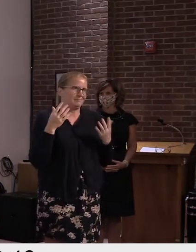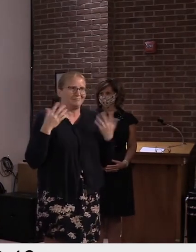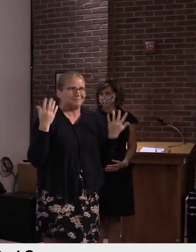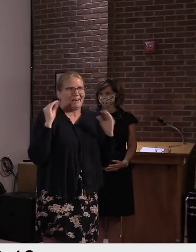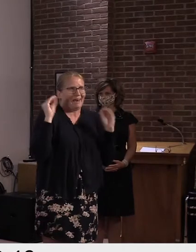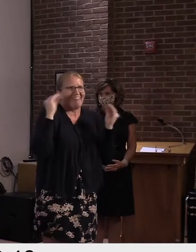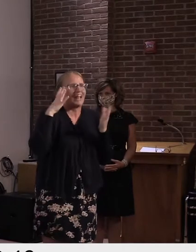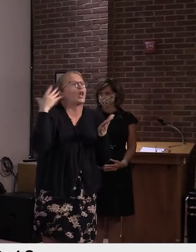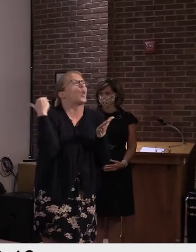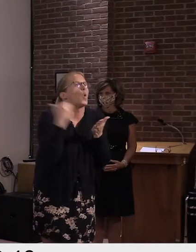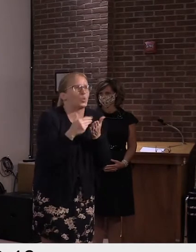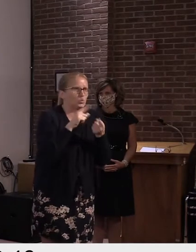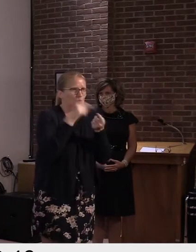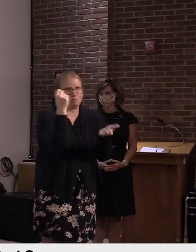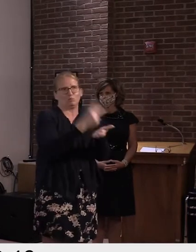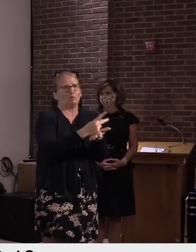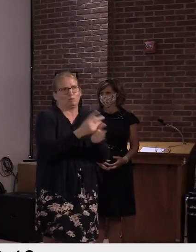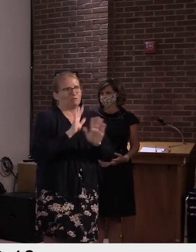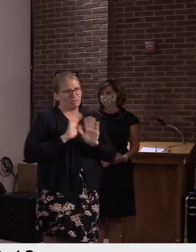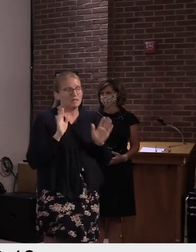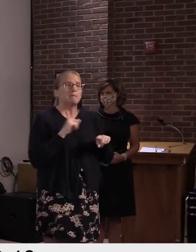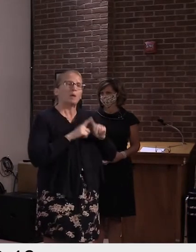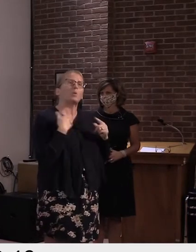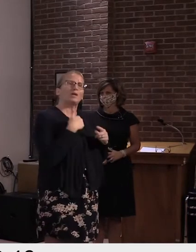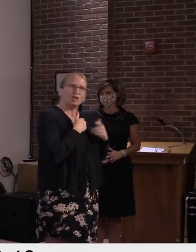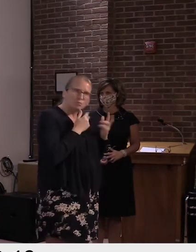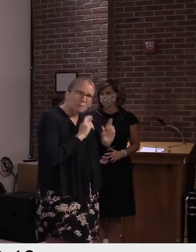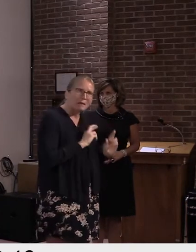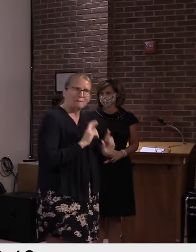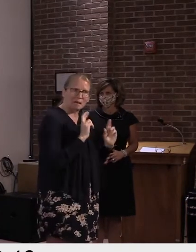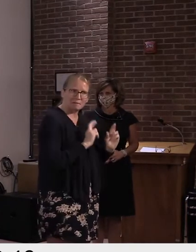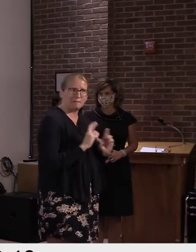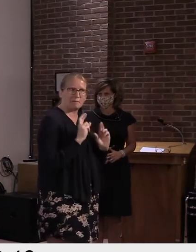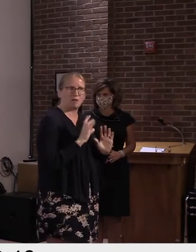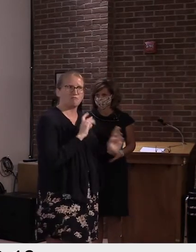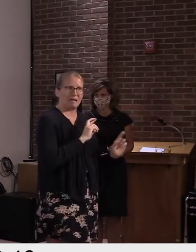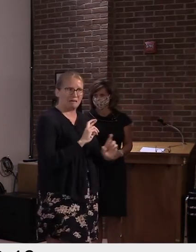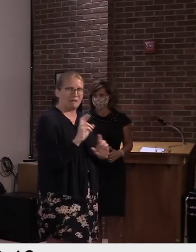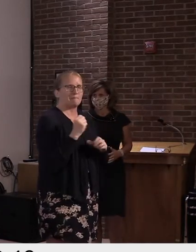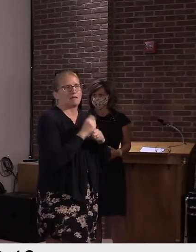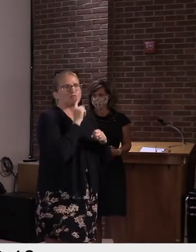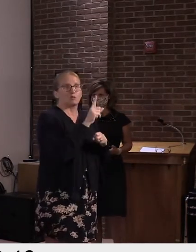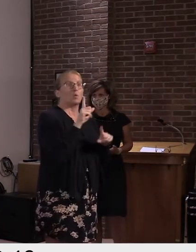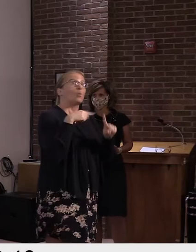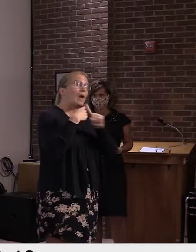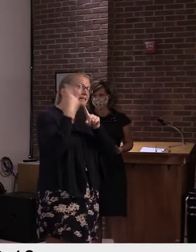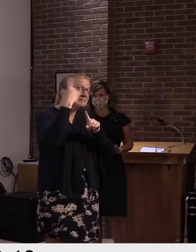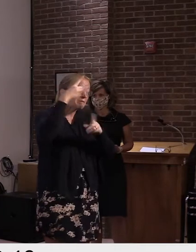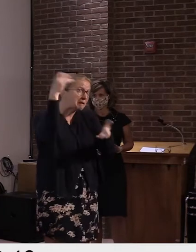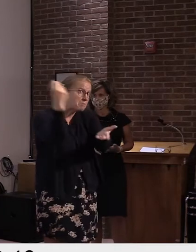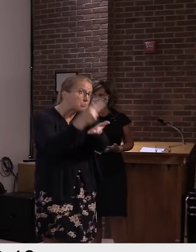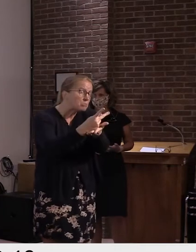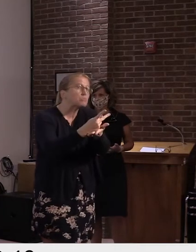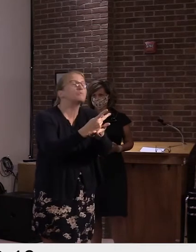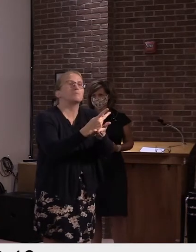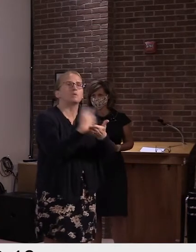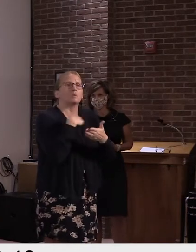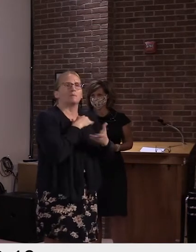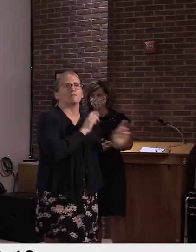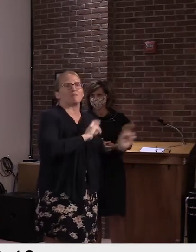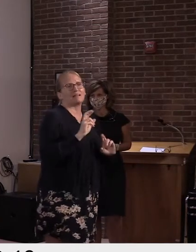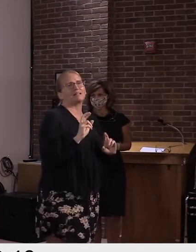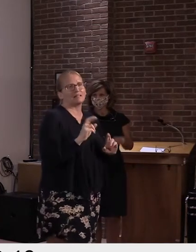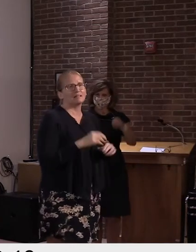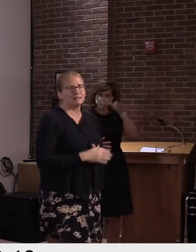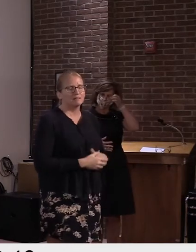requisite efficacy and safety trials to make sure that it would work against the virus in most people and be safe